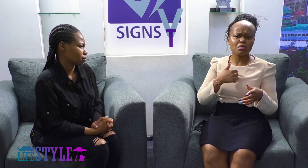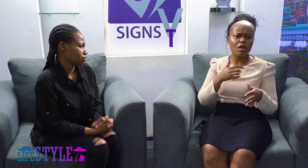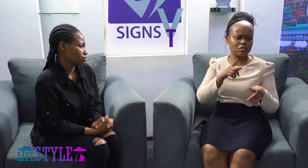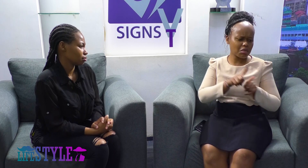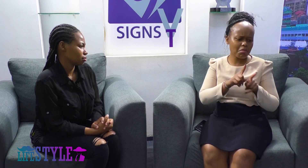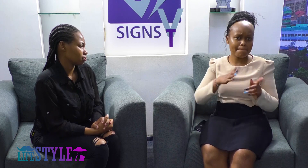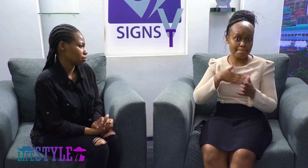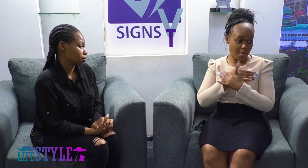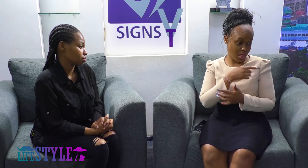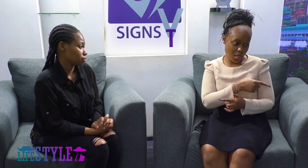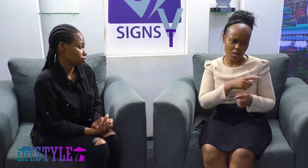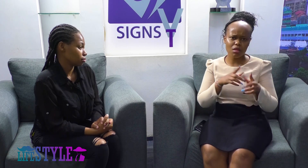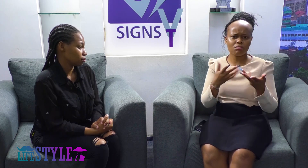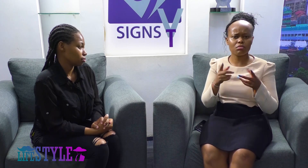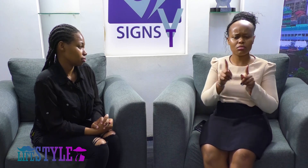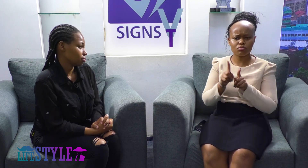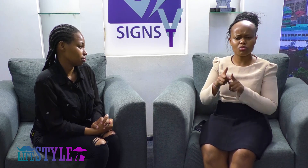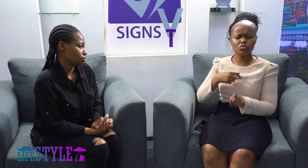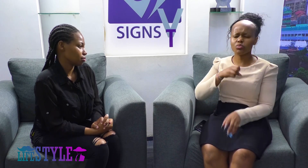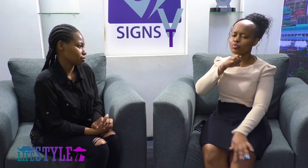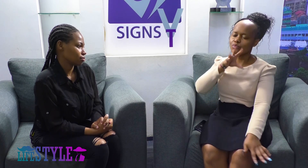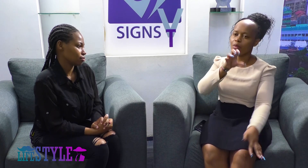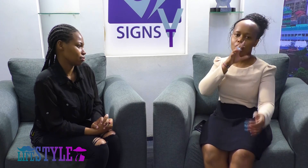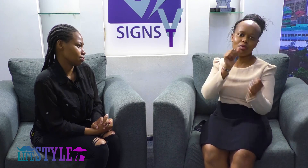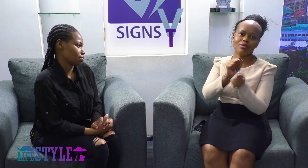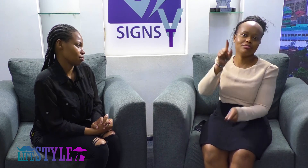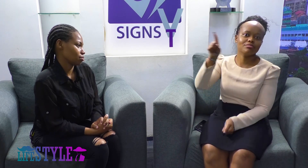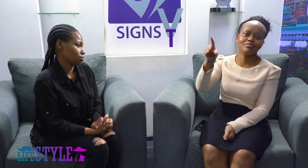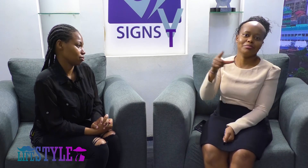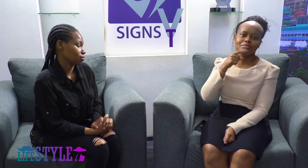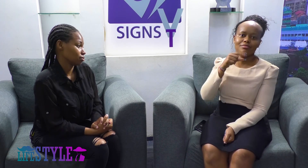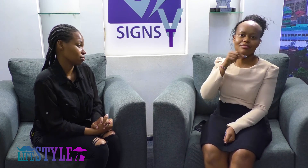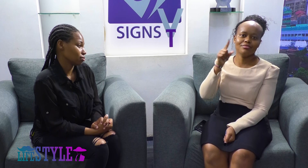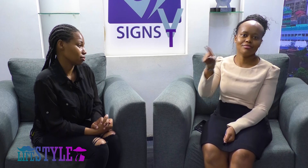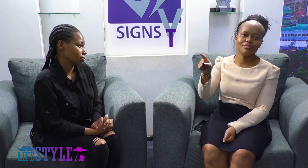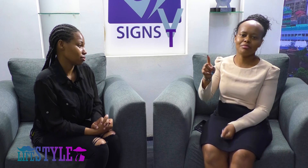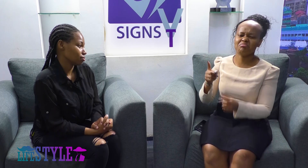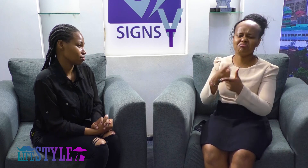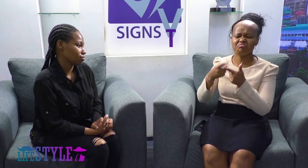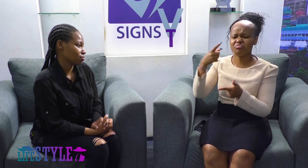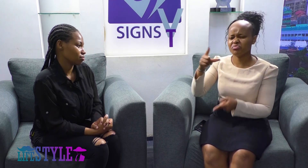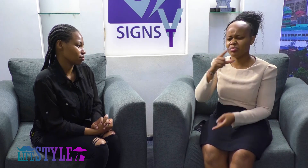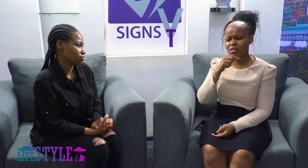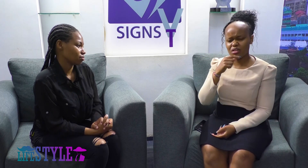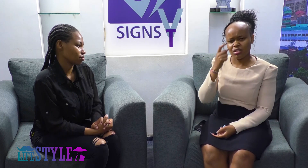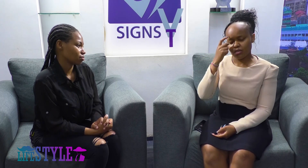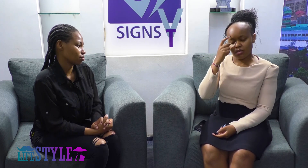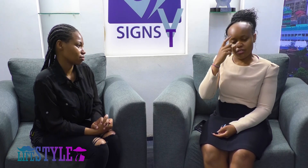ask that to the neighbor. How does that make one feel? Most of the time, the people I'm seated next to, they